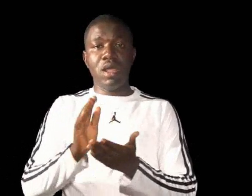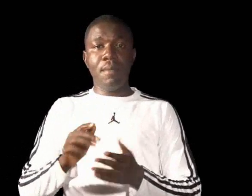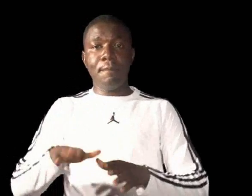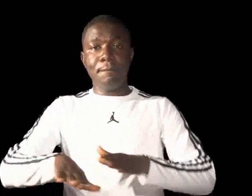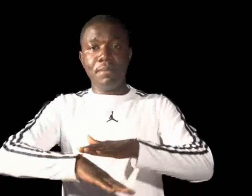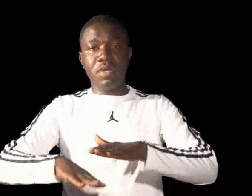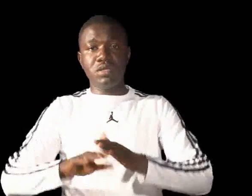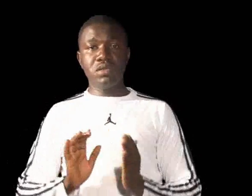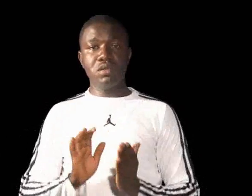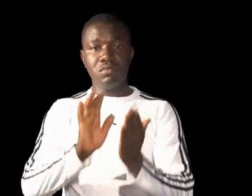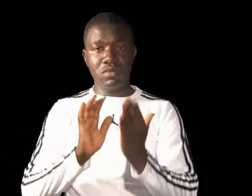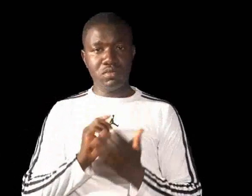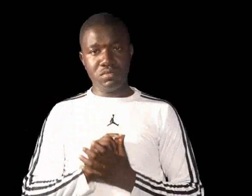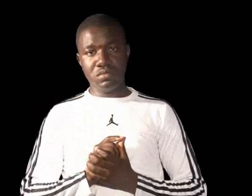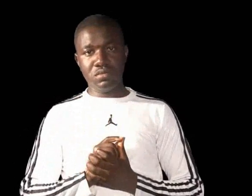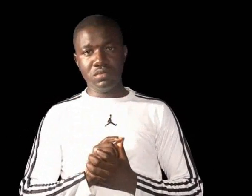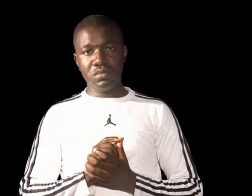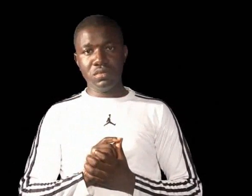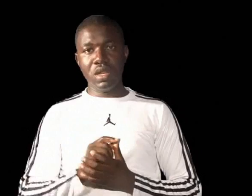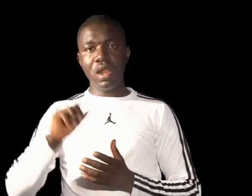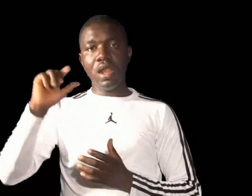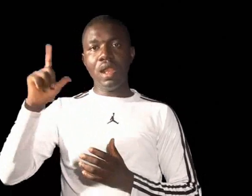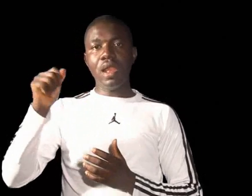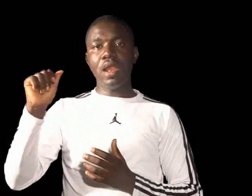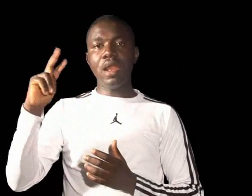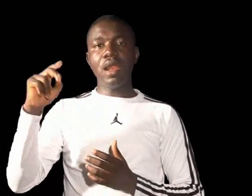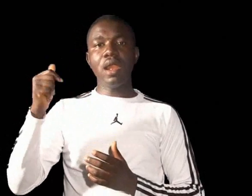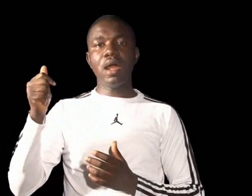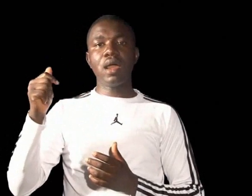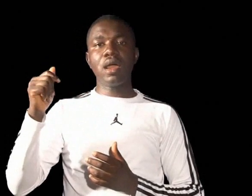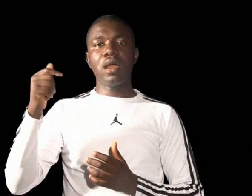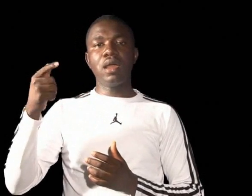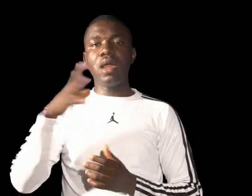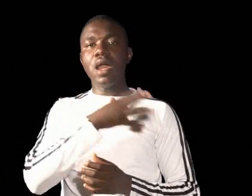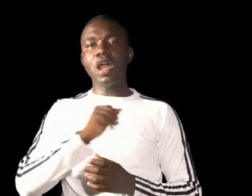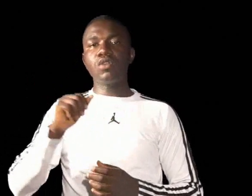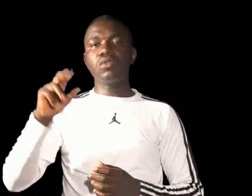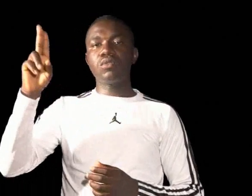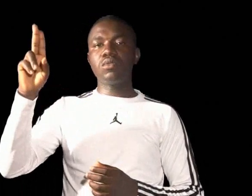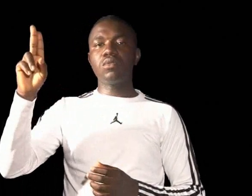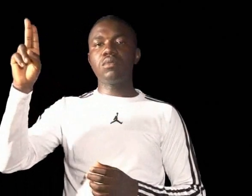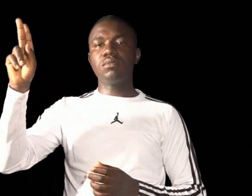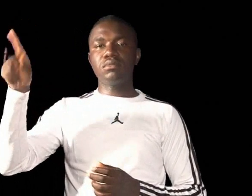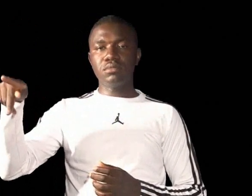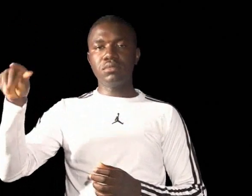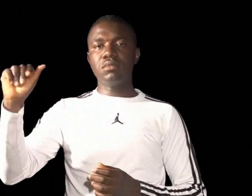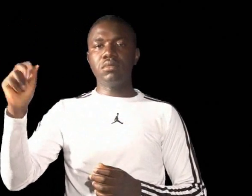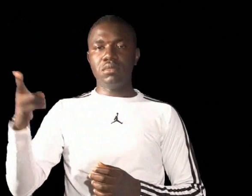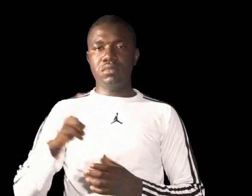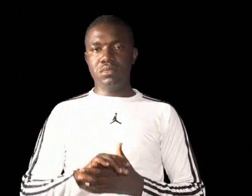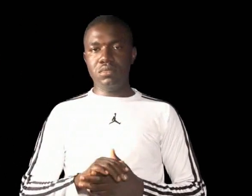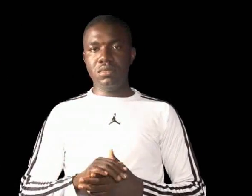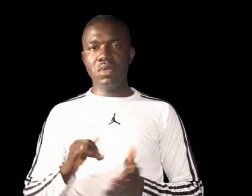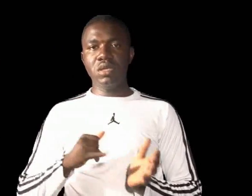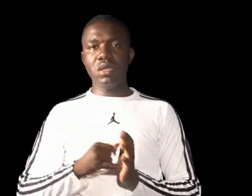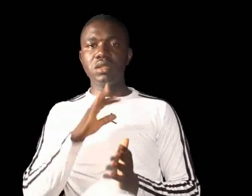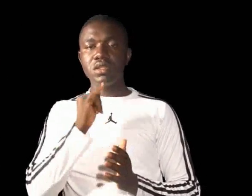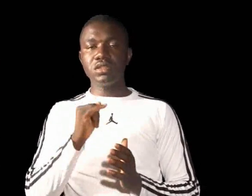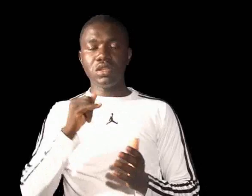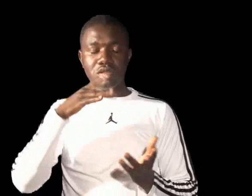disability. Source: Lang and Upar, 2008, page 20. The study was led by Dr.